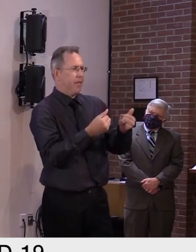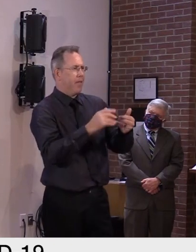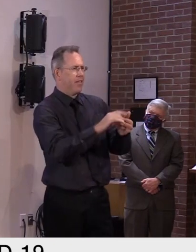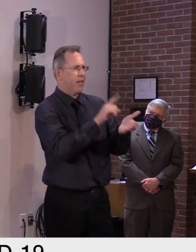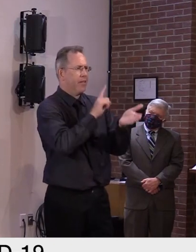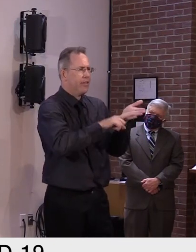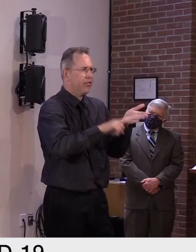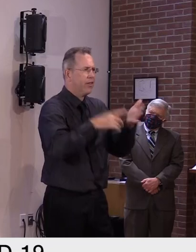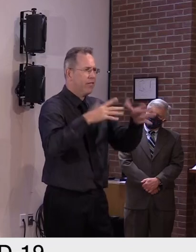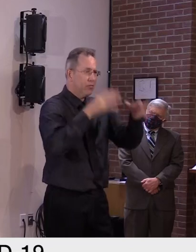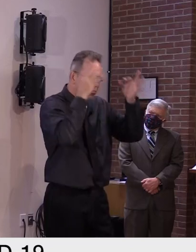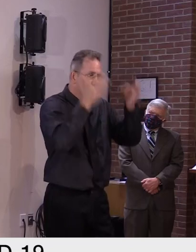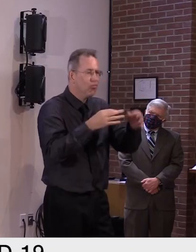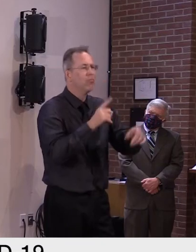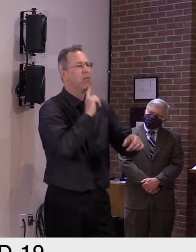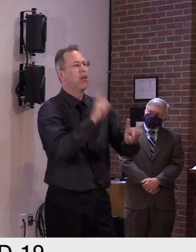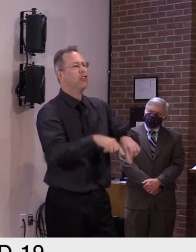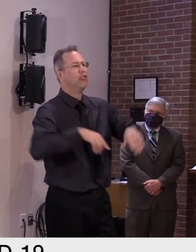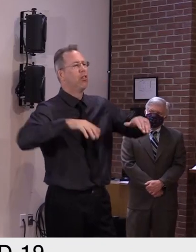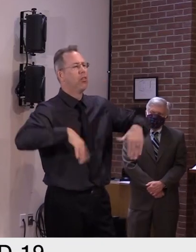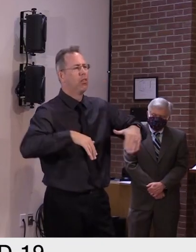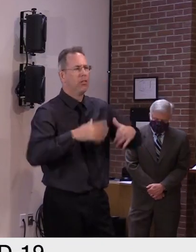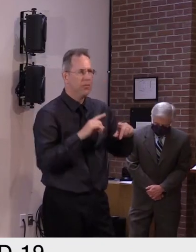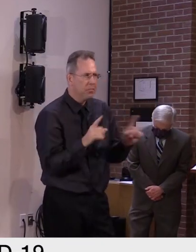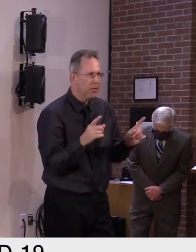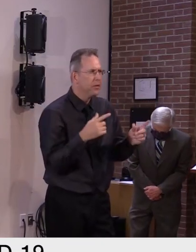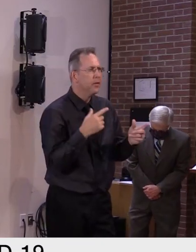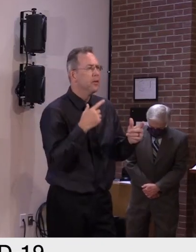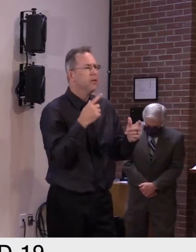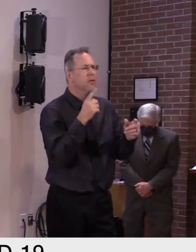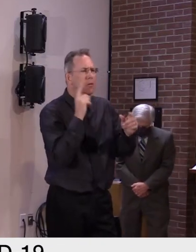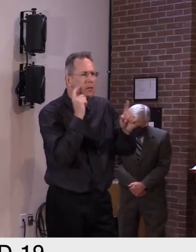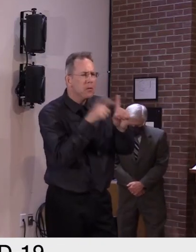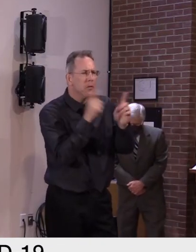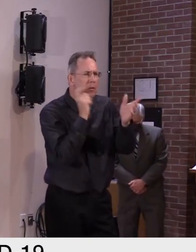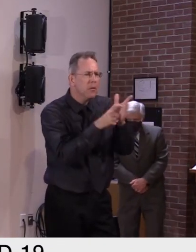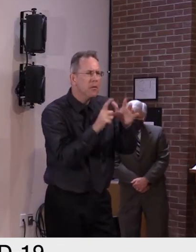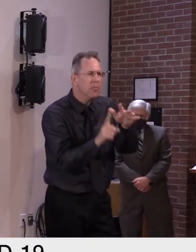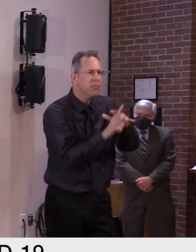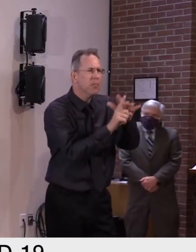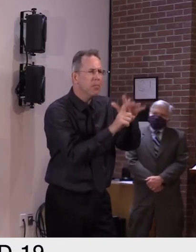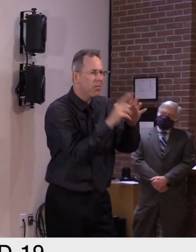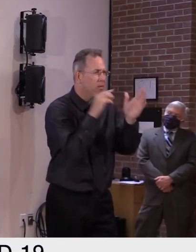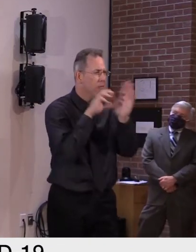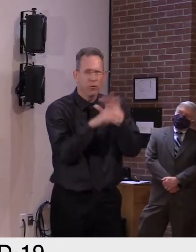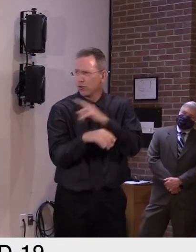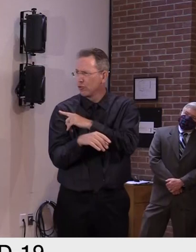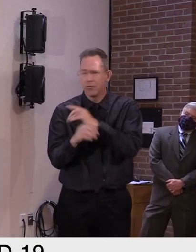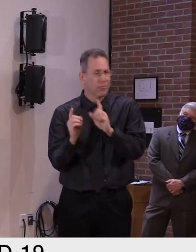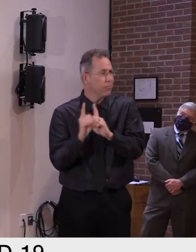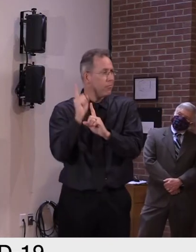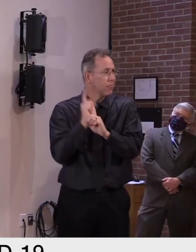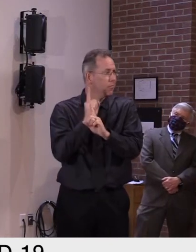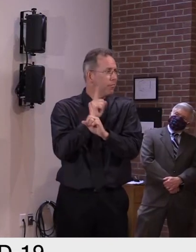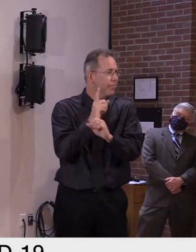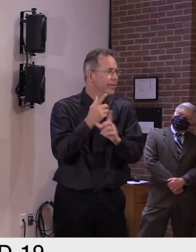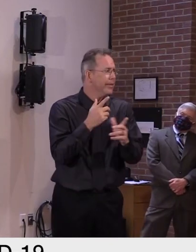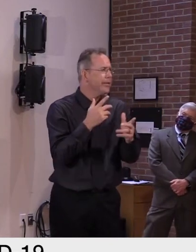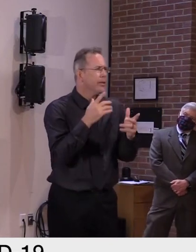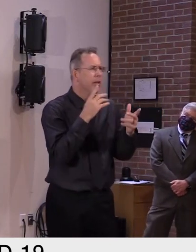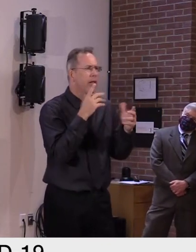it certainly has plateaued and hasn't come down to zero by any means. And we do have